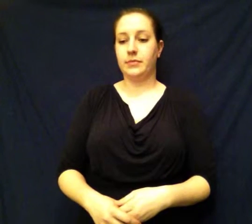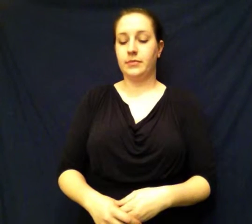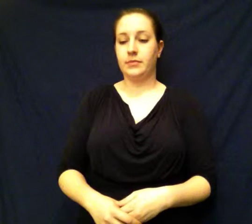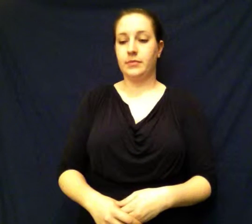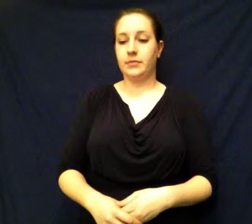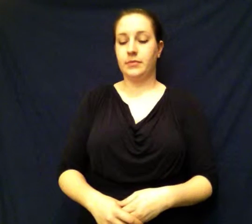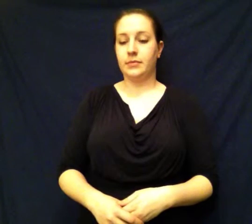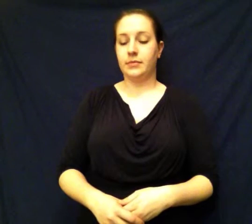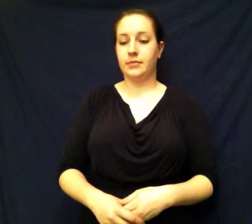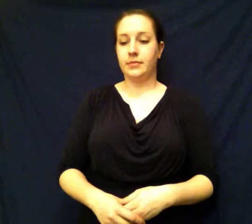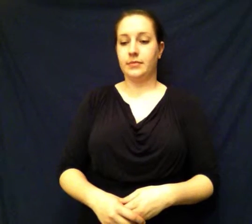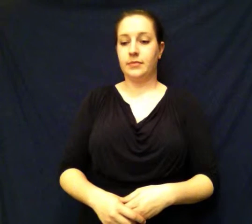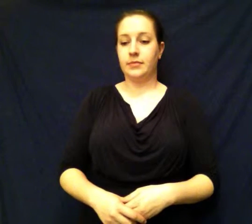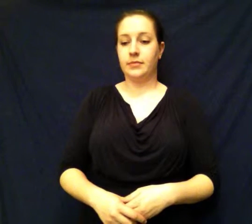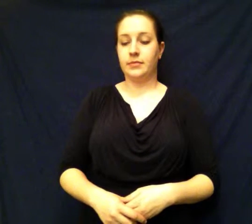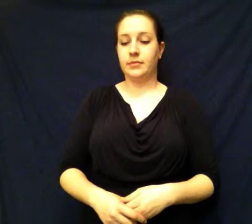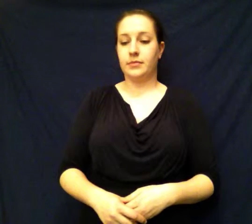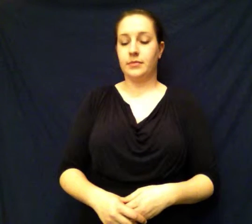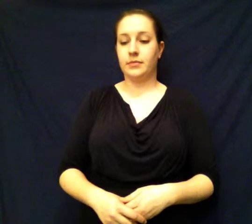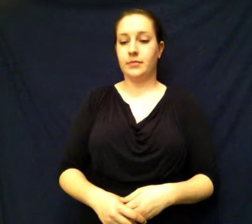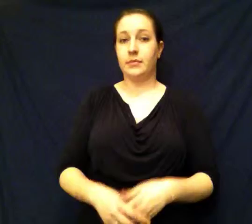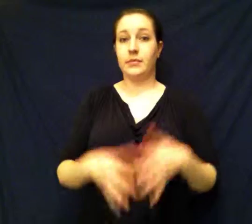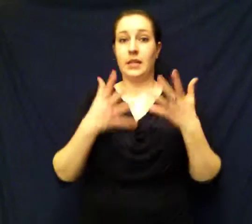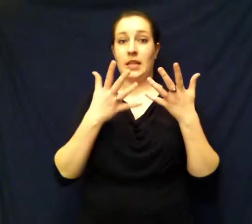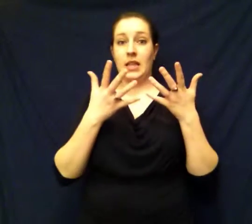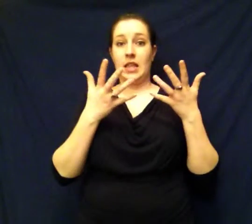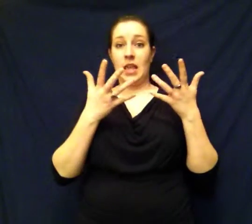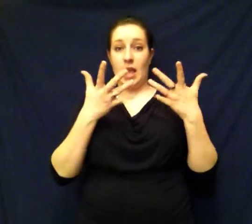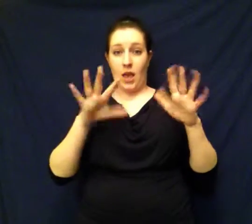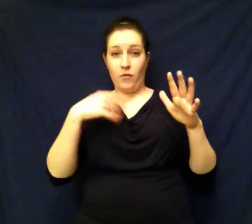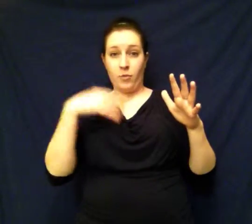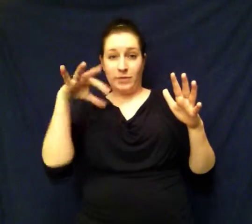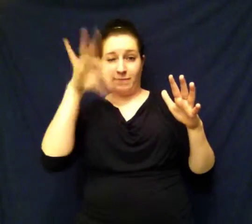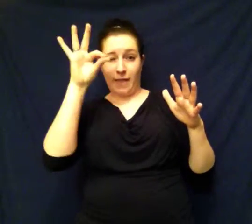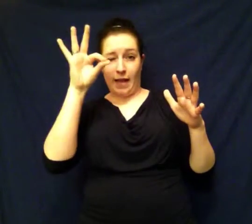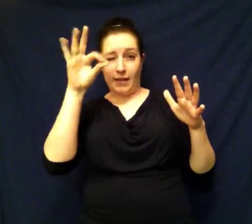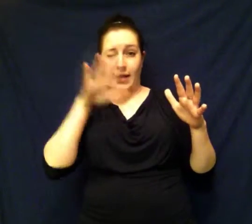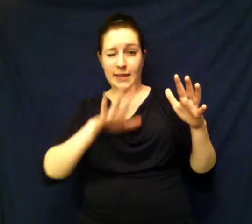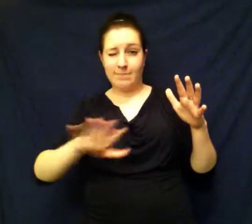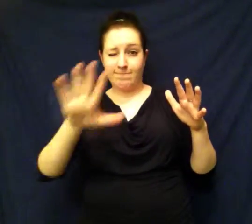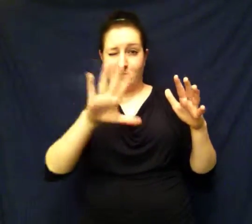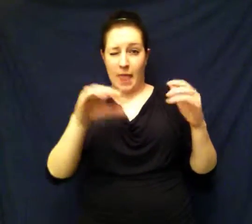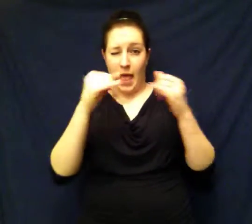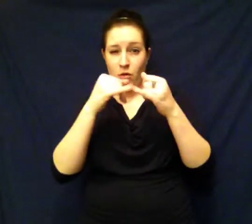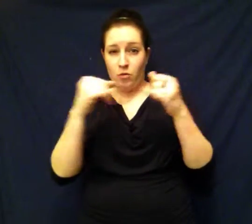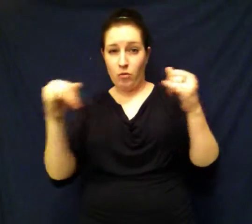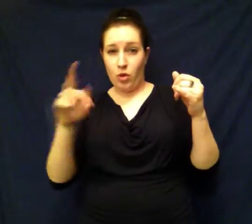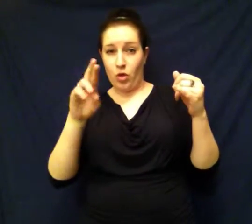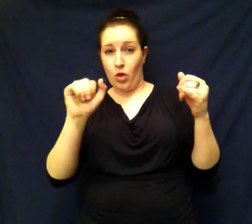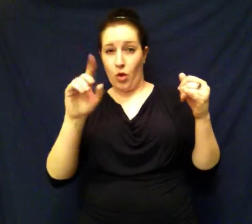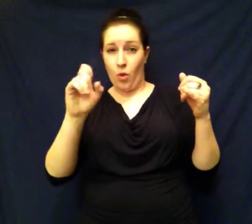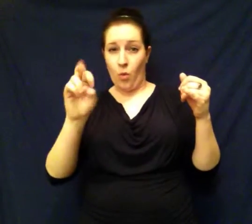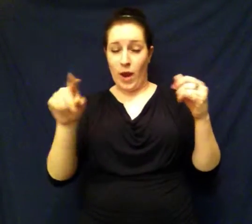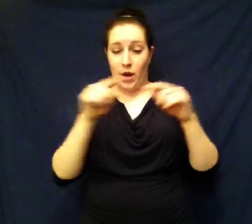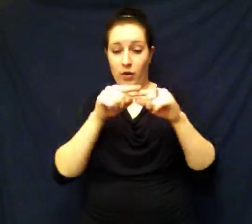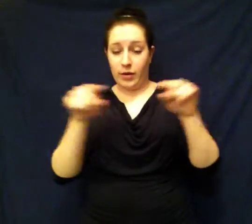Once we determined the probable alignment using the ground penetrating radar, we then opened up 2 pieces in the pavement,